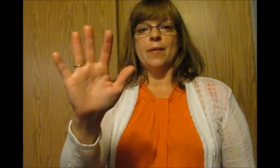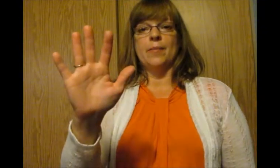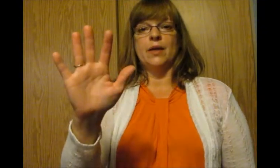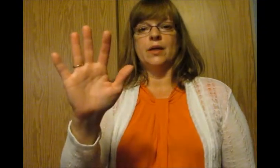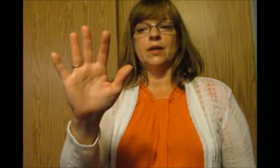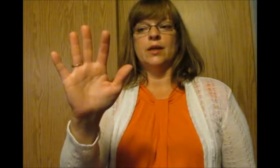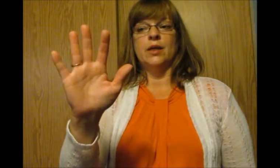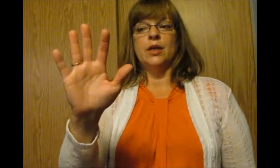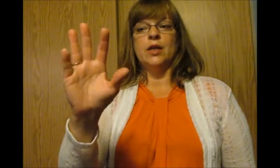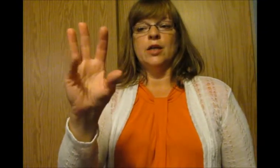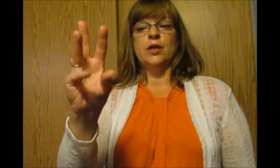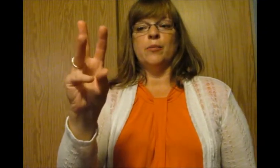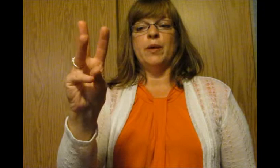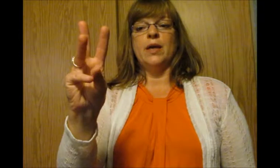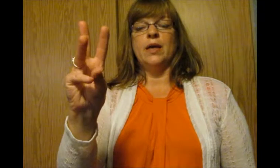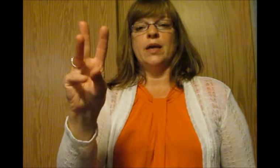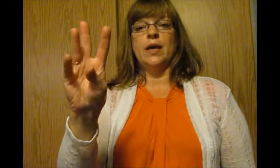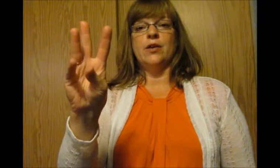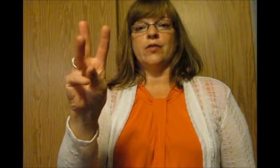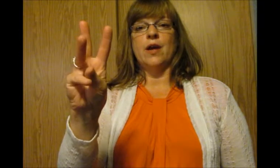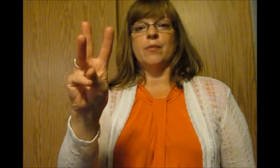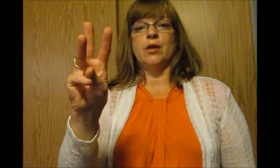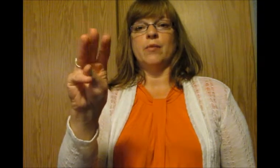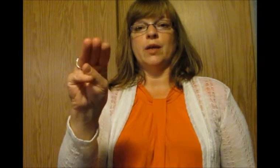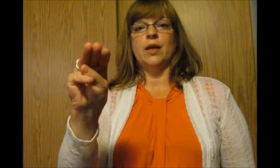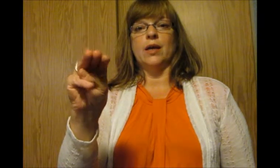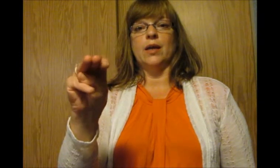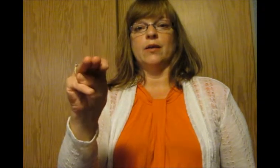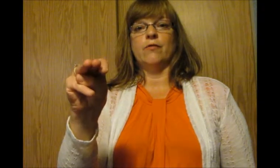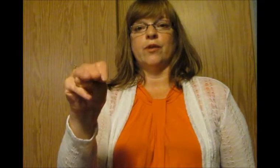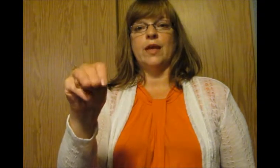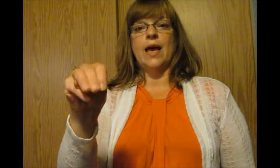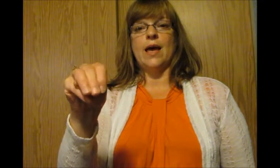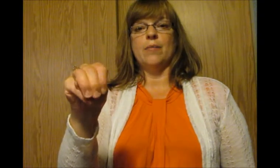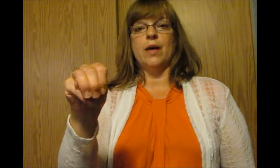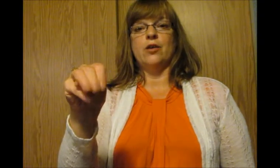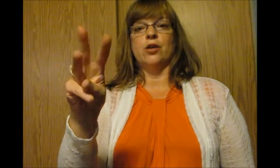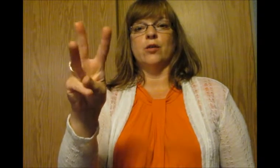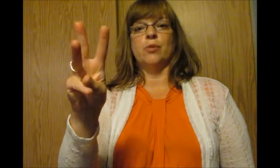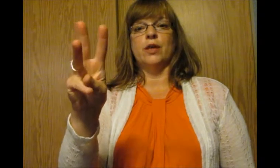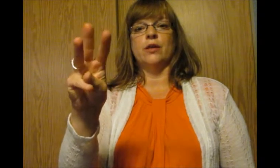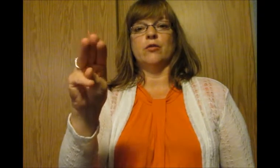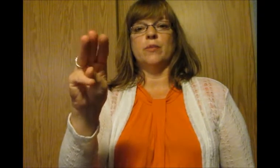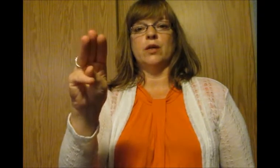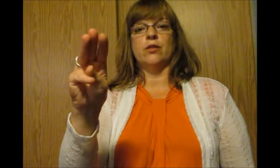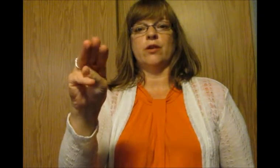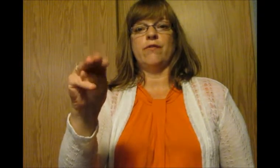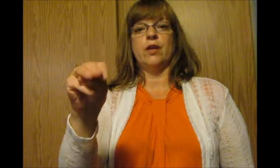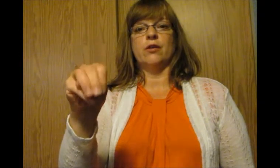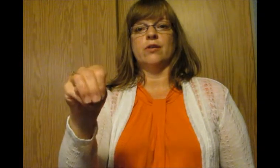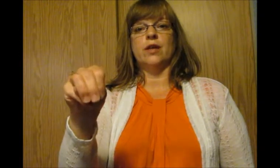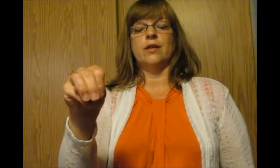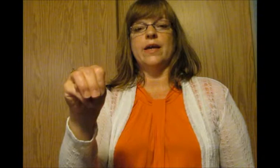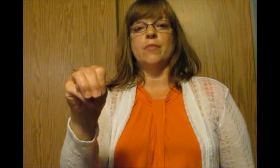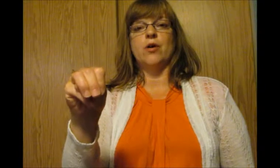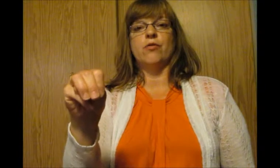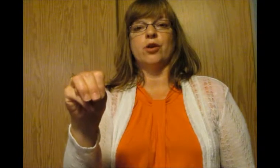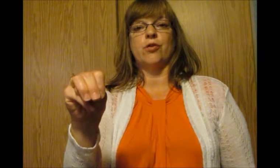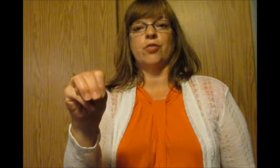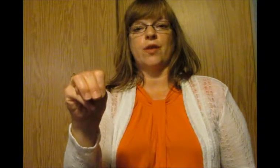M, your pinky and your thumb are going to be in for the M, and you're going to bring those middle 3 fingers and lay them over your